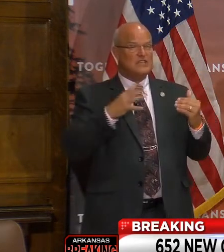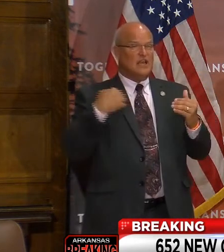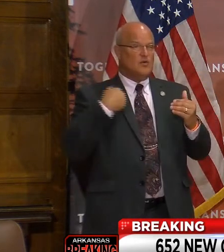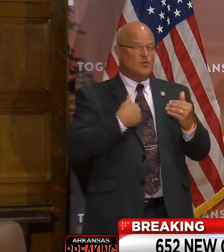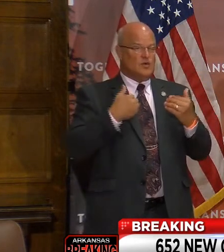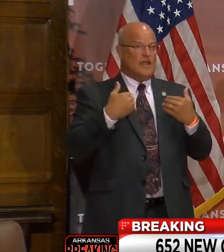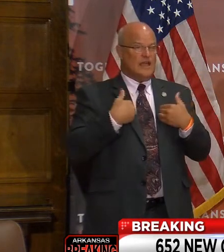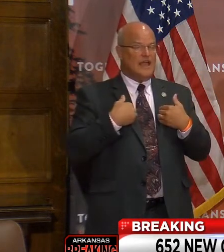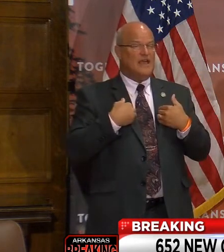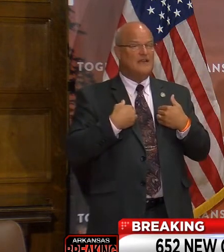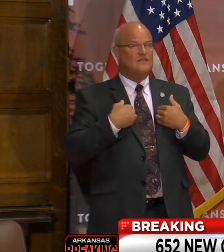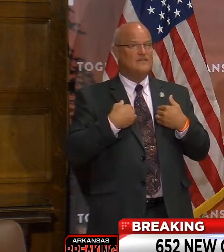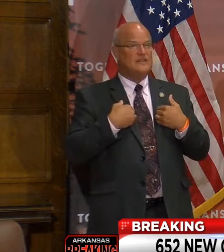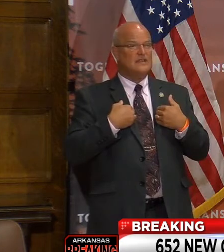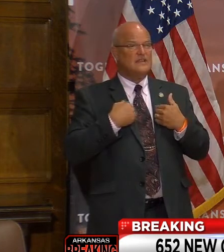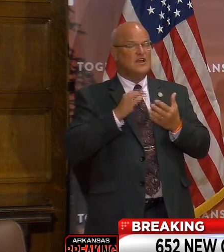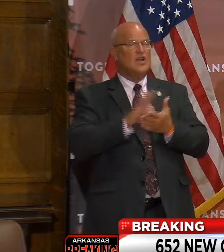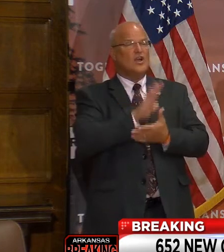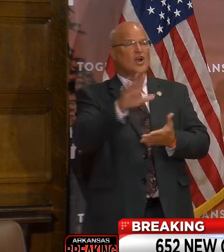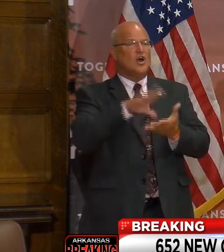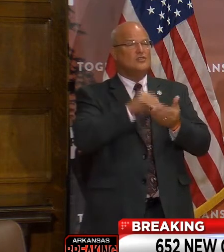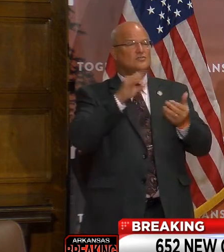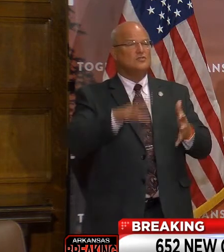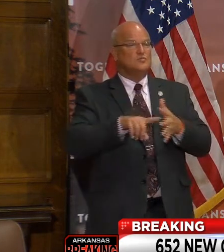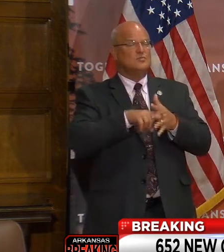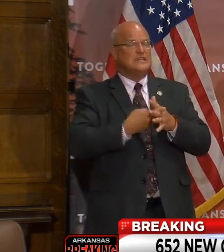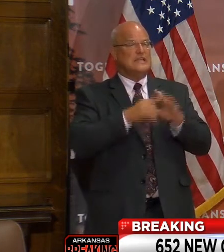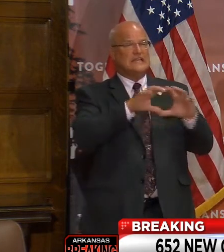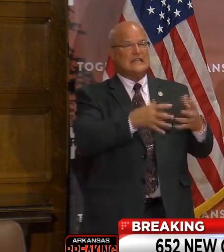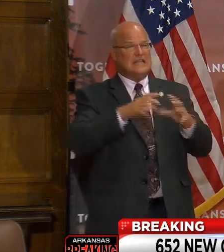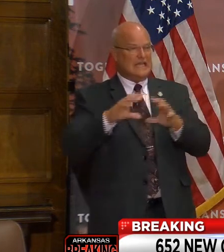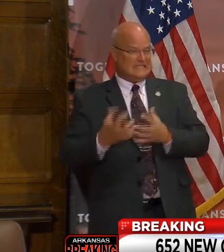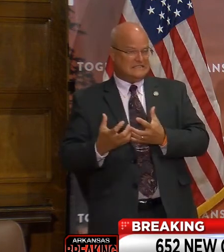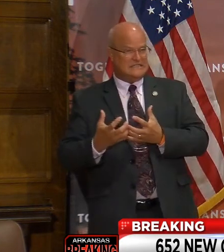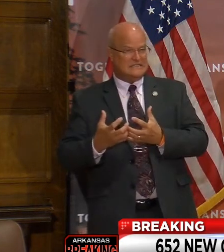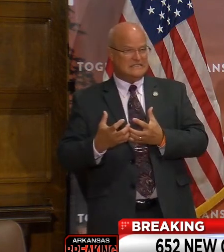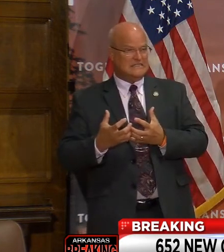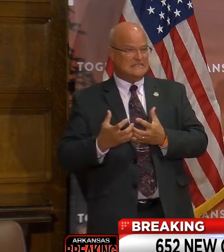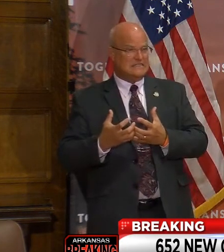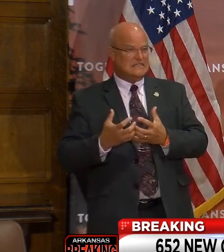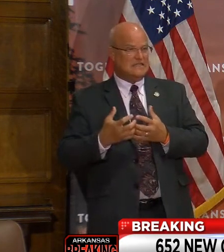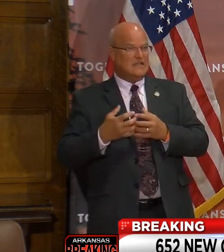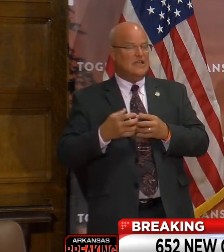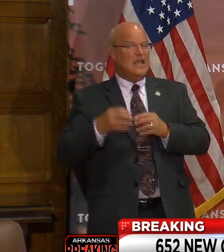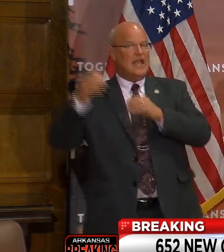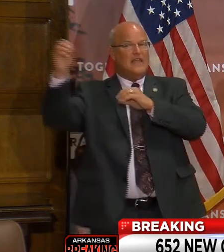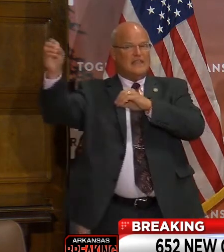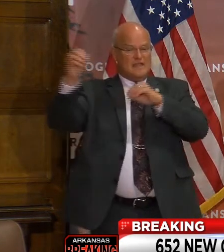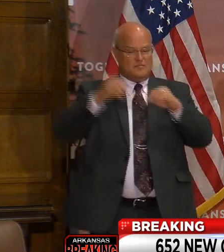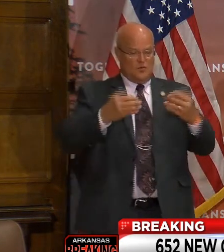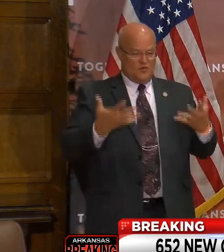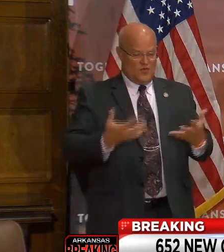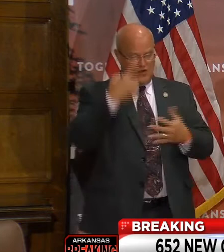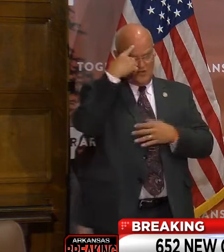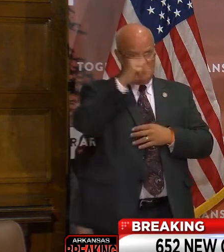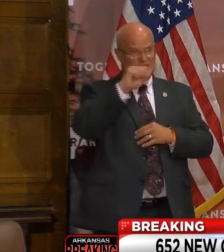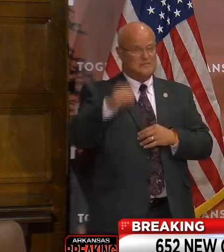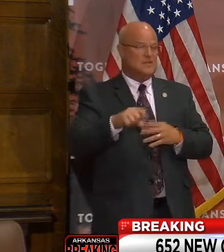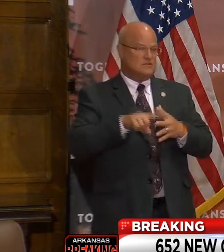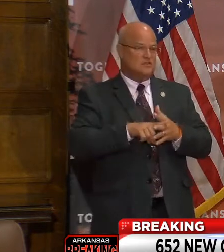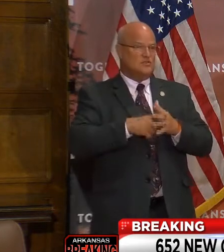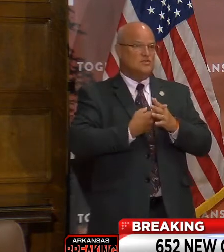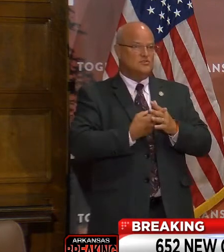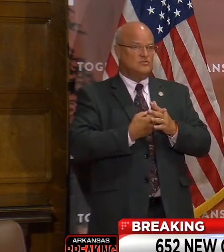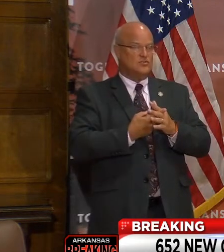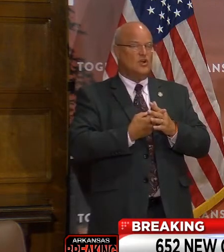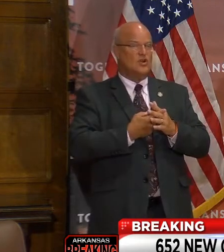having college students begin classes, move here for the semester to start school